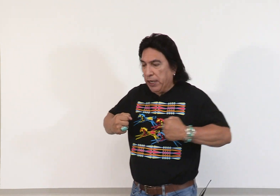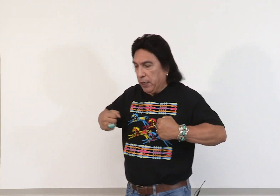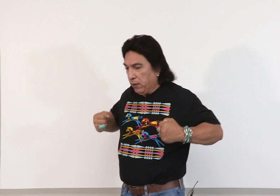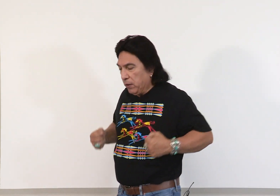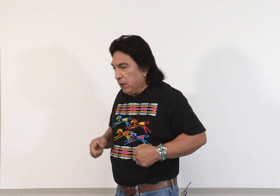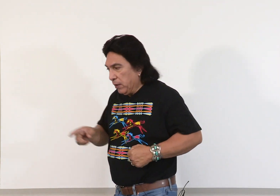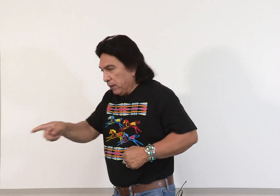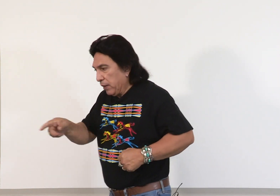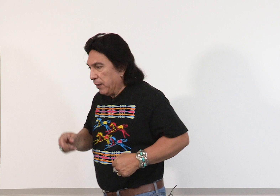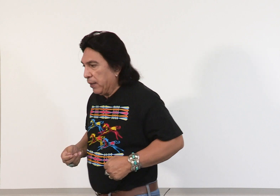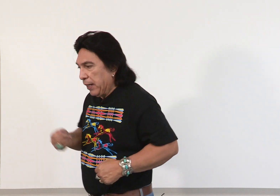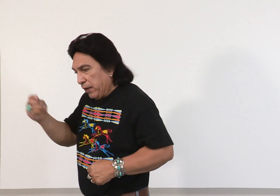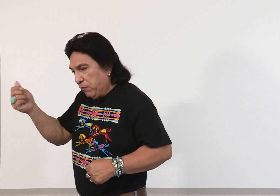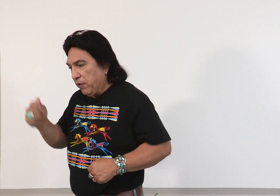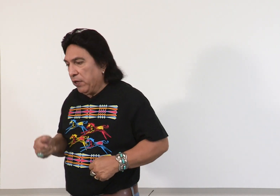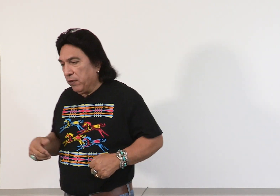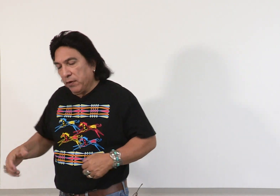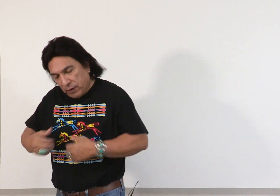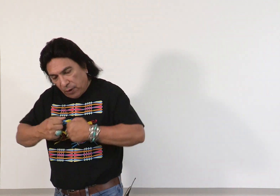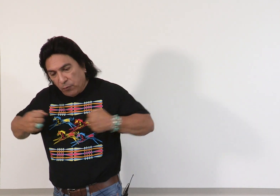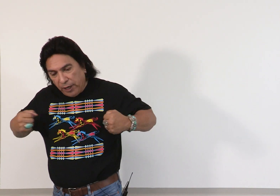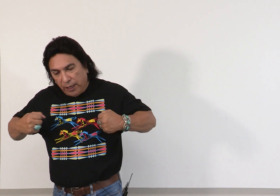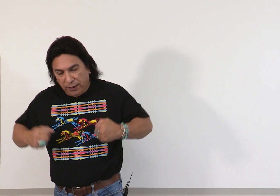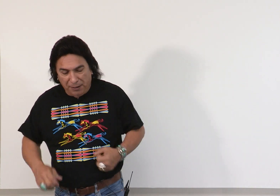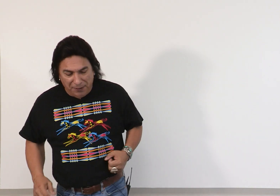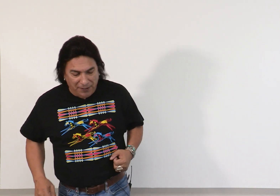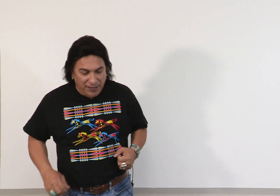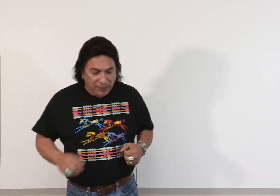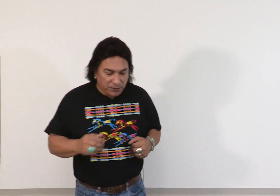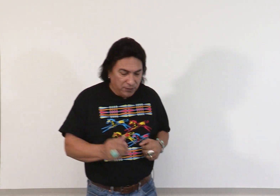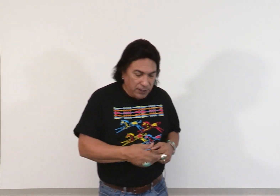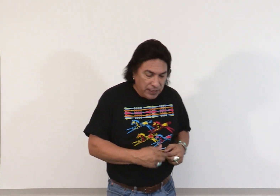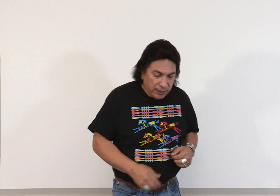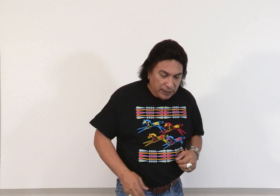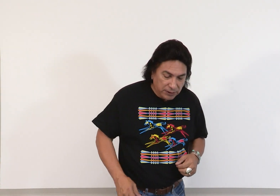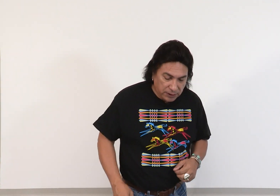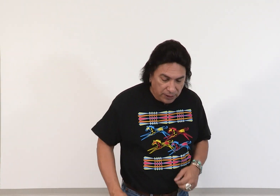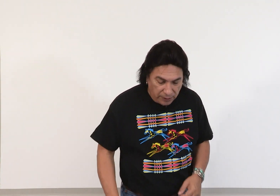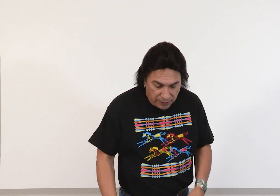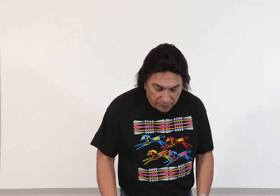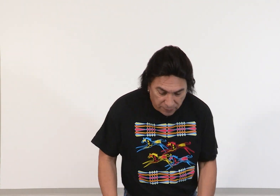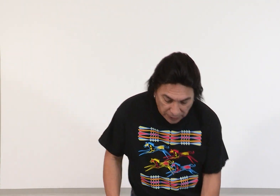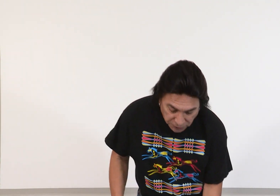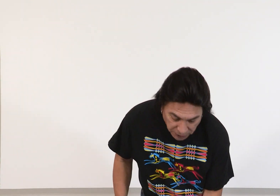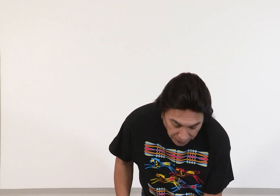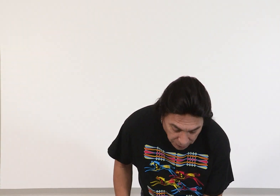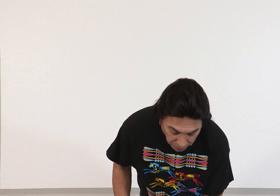ready. How you feel? I'm ready. So that's that sign there.